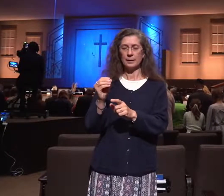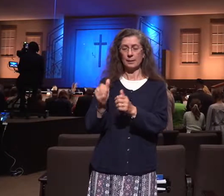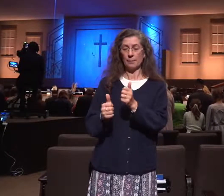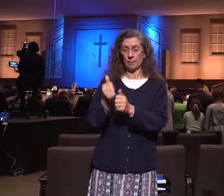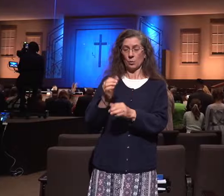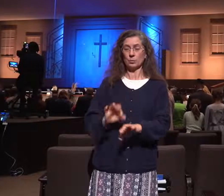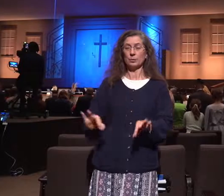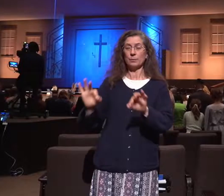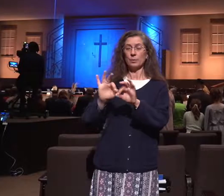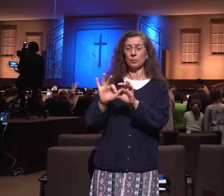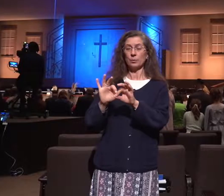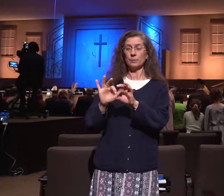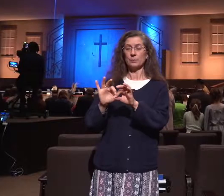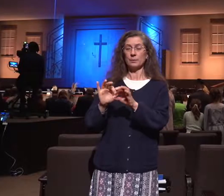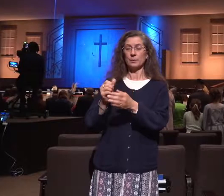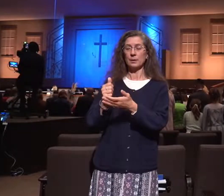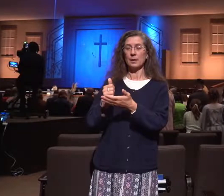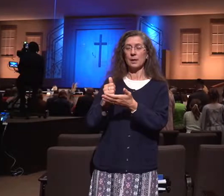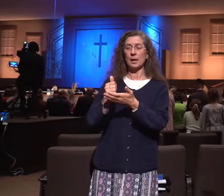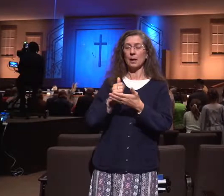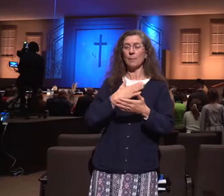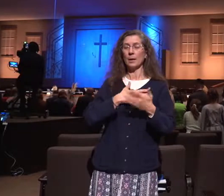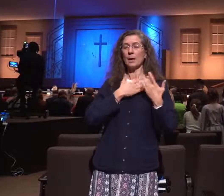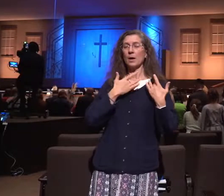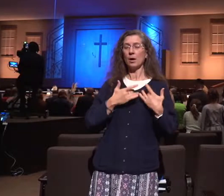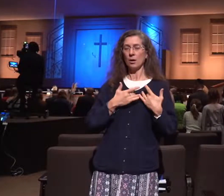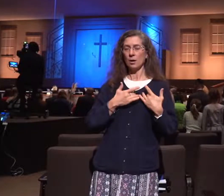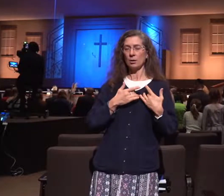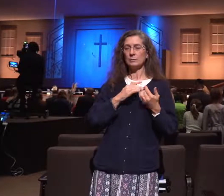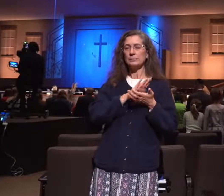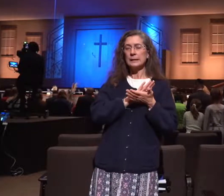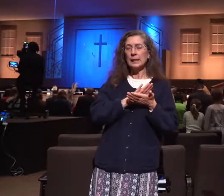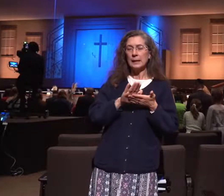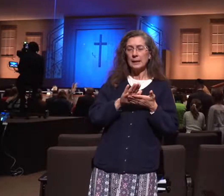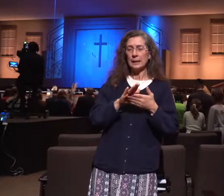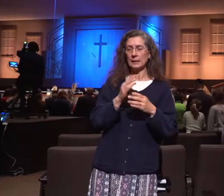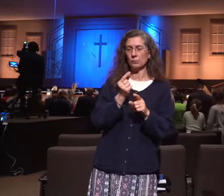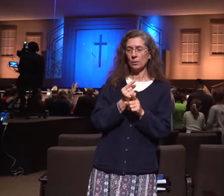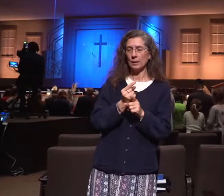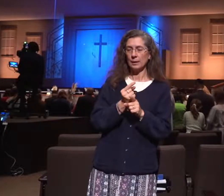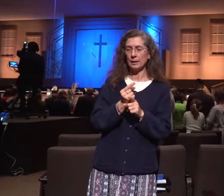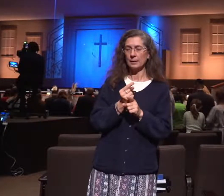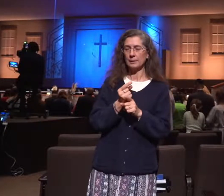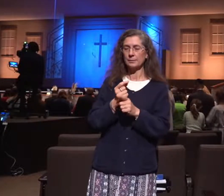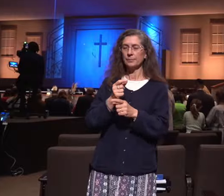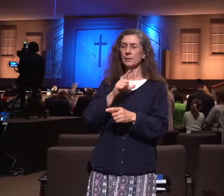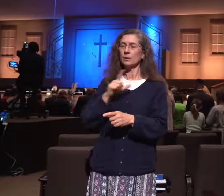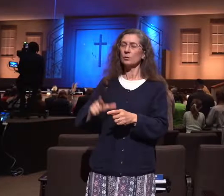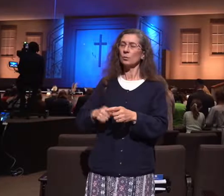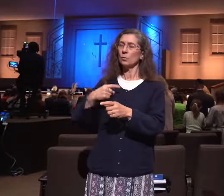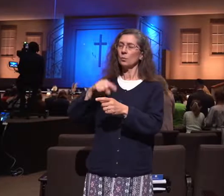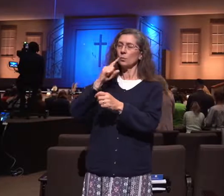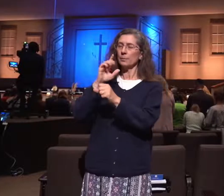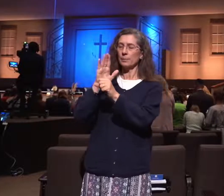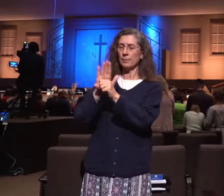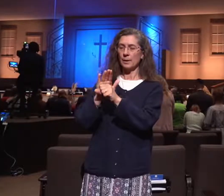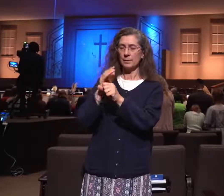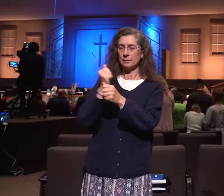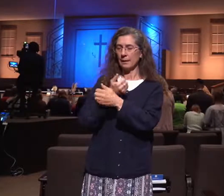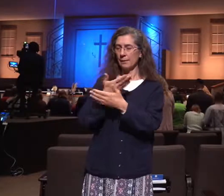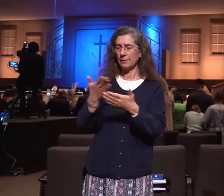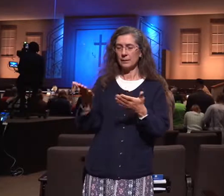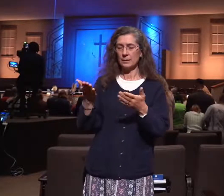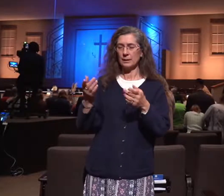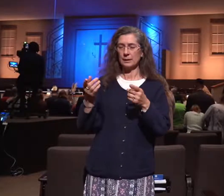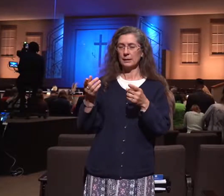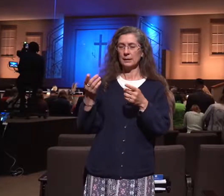you anoint my heart that I could be right. And, Lord, we'll promise you again tonight that whatever you do tonight or